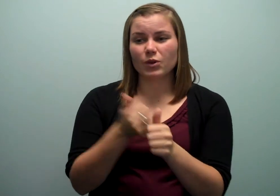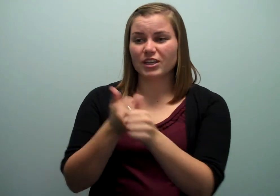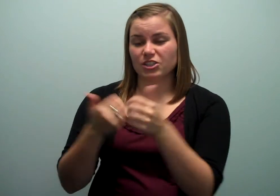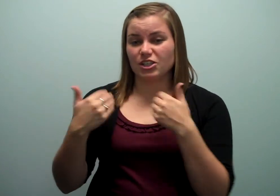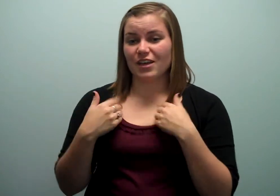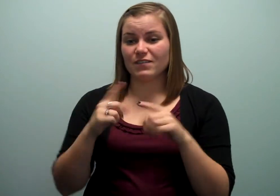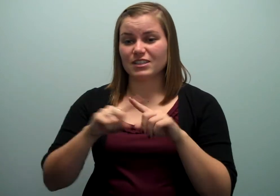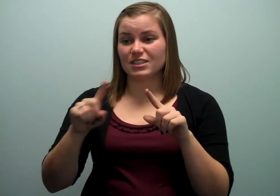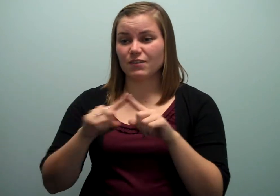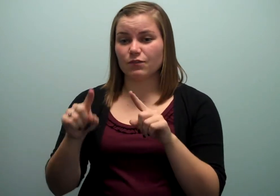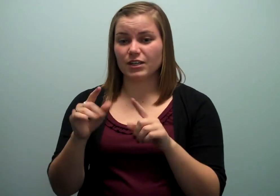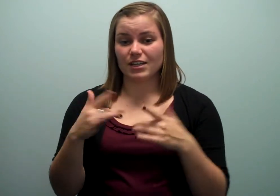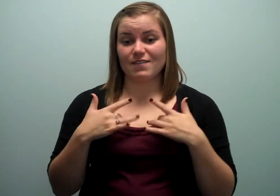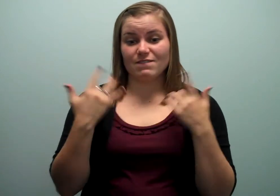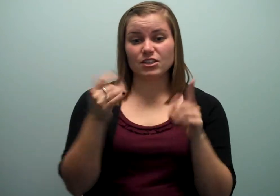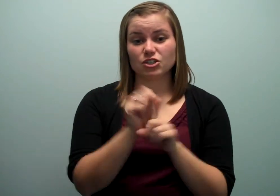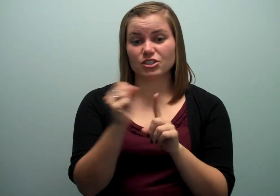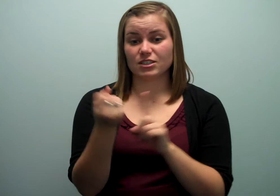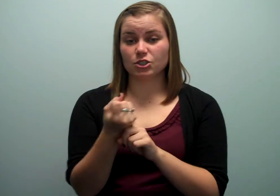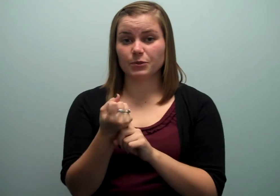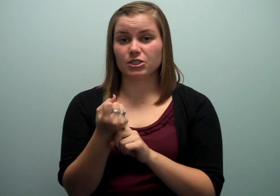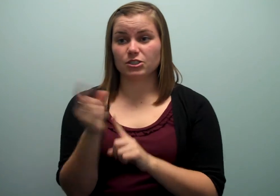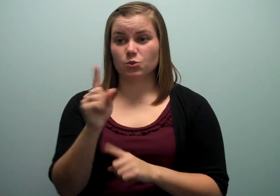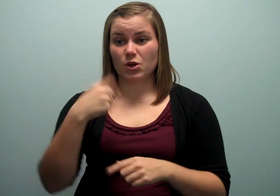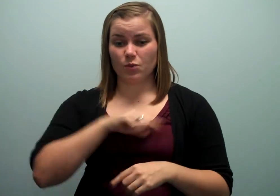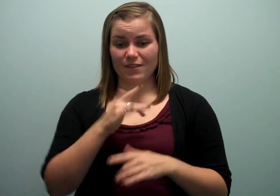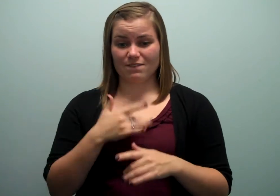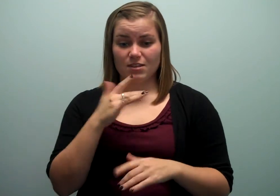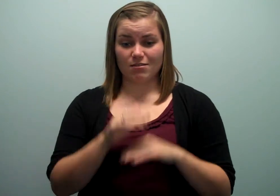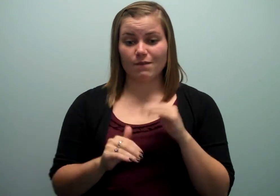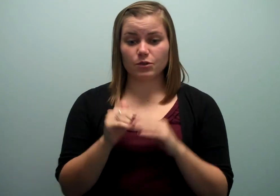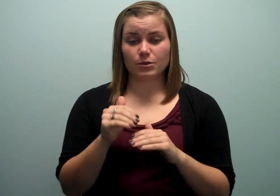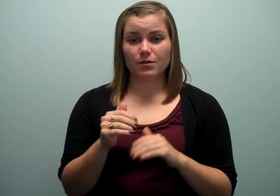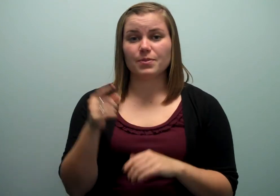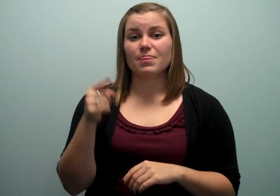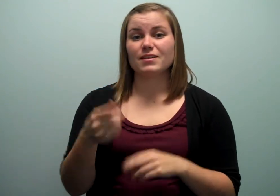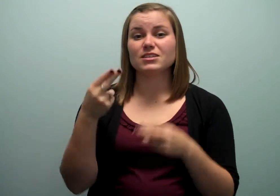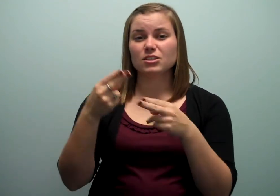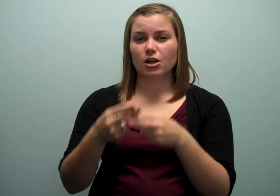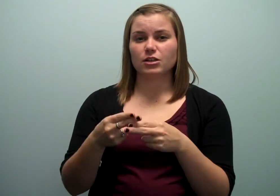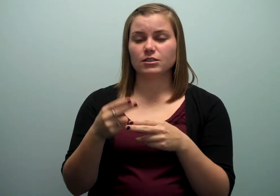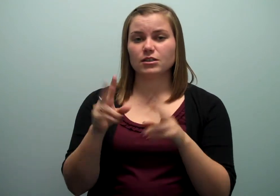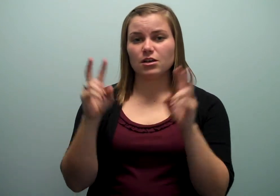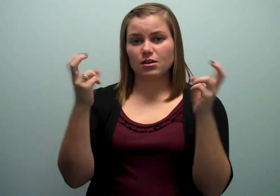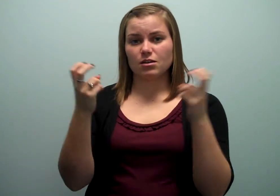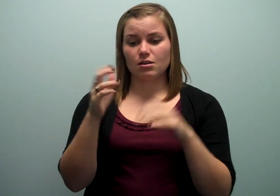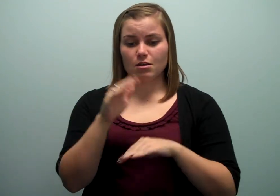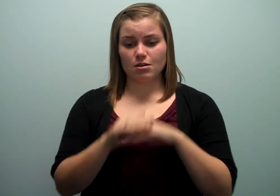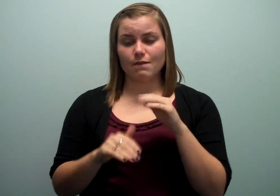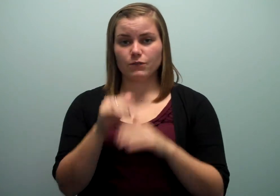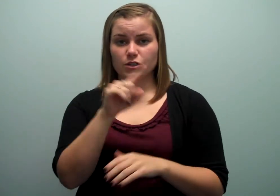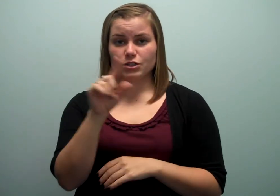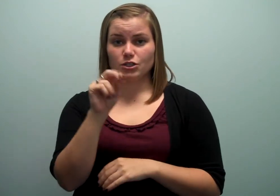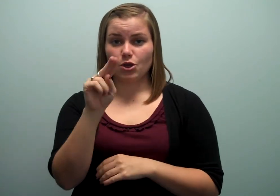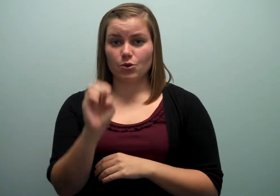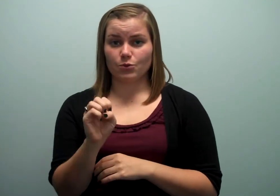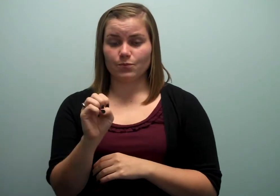situations with which we're comfortable. This is known as our comfort zone. We each have a very unique comfort